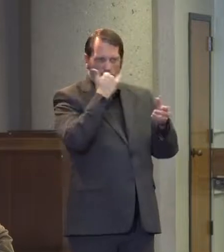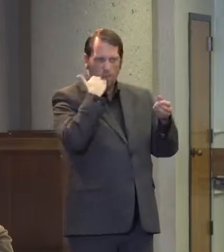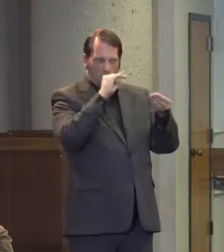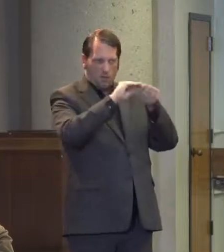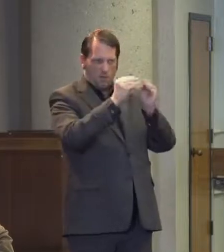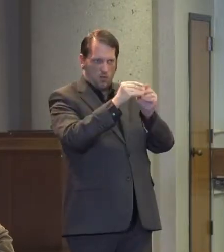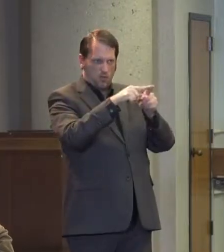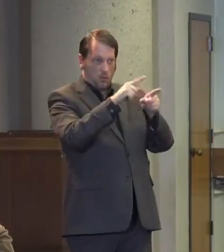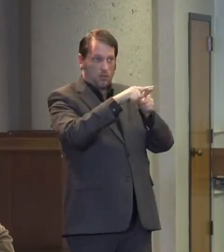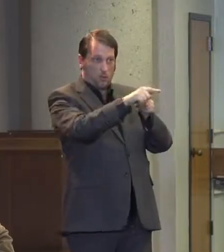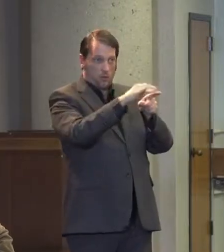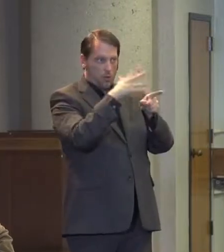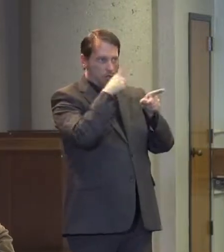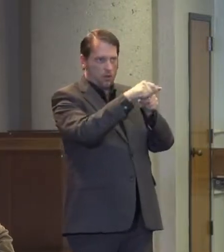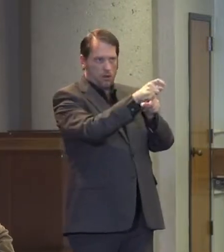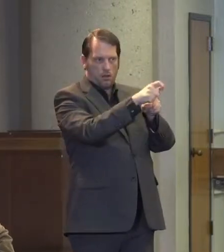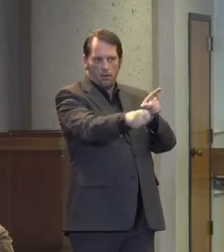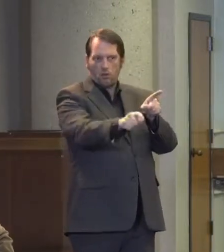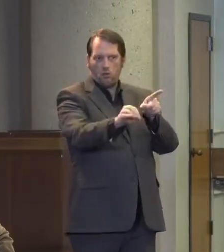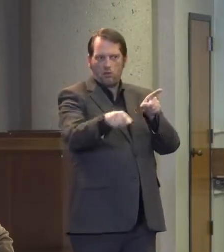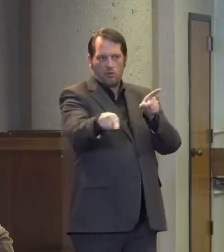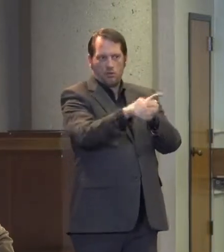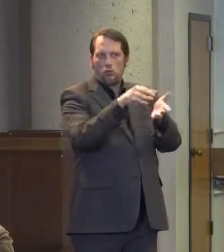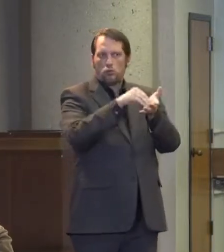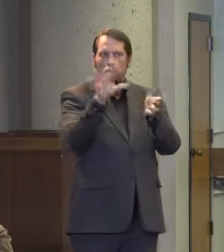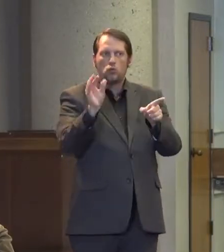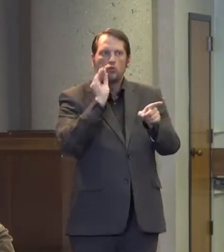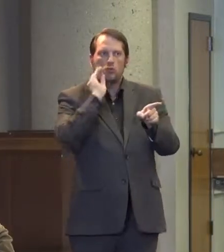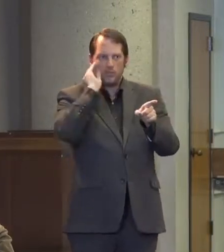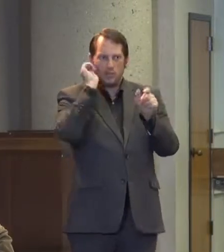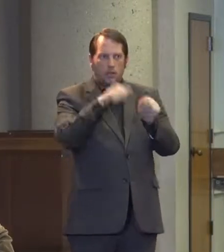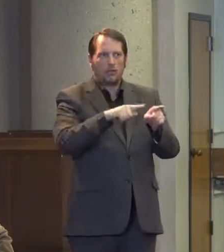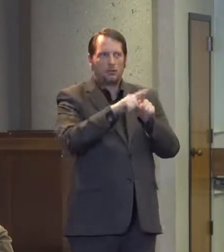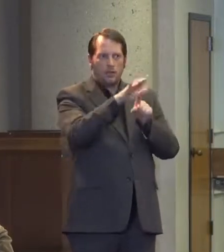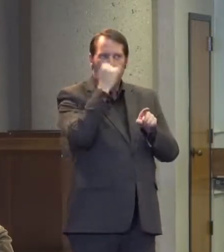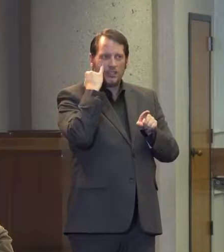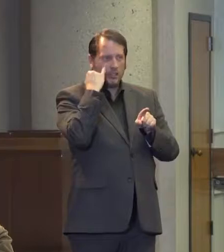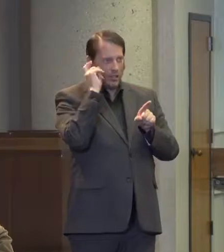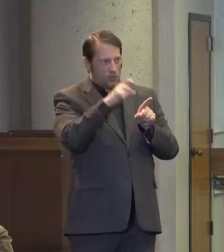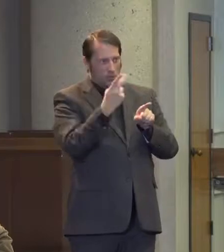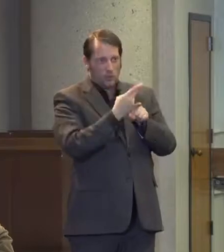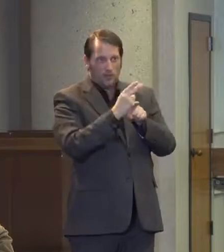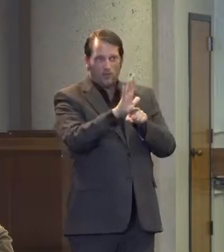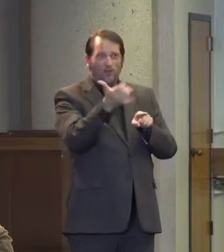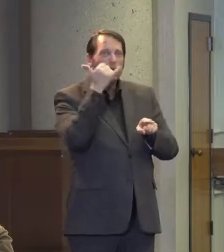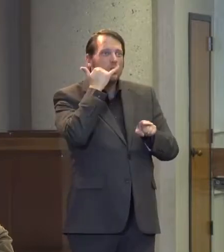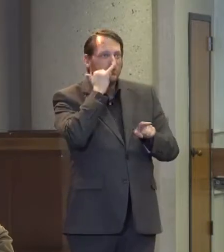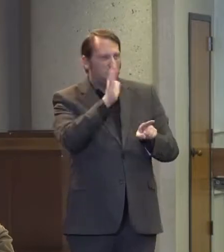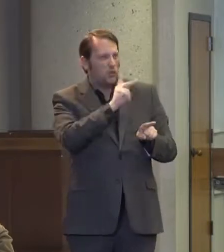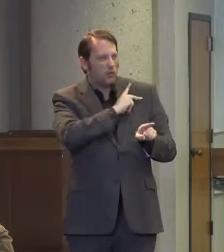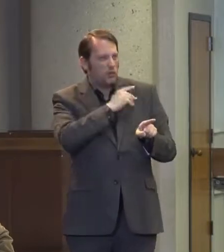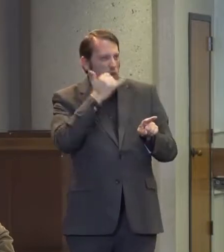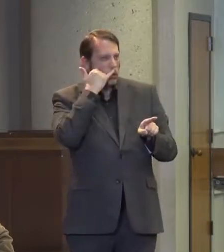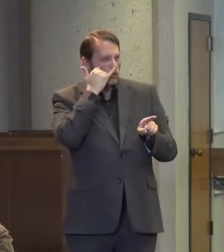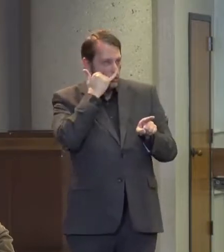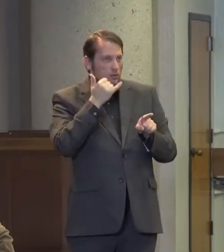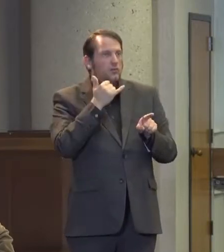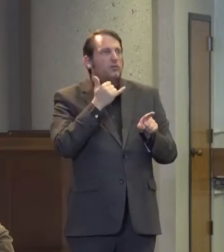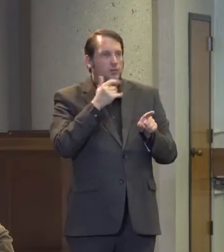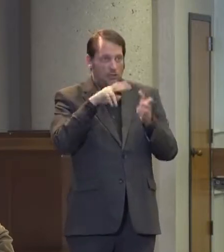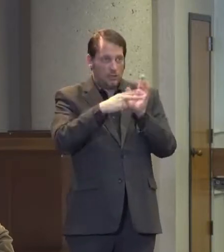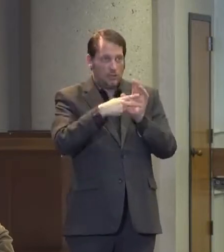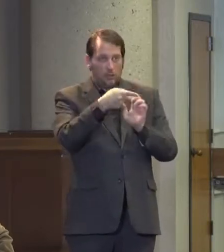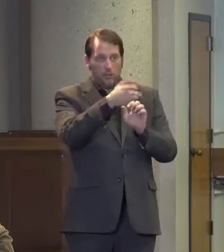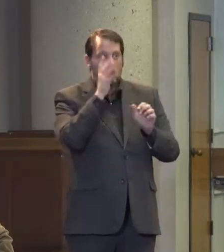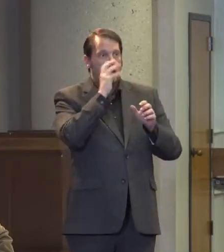home since they have to use their personal cell phone. And then it shows the system number at the family's house. And all of these things